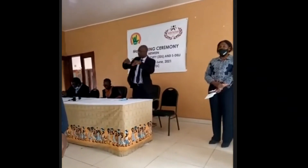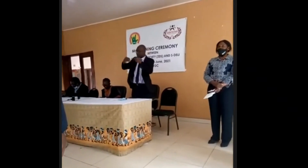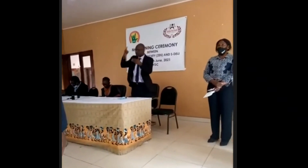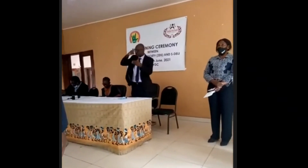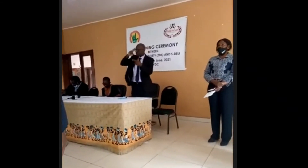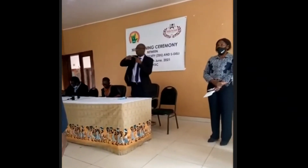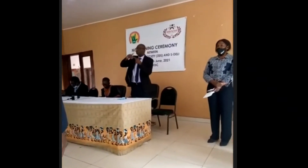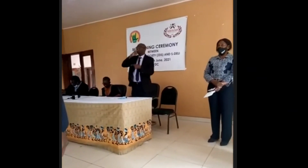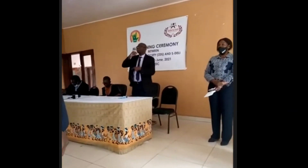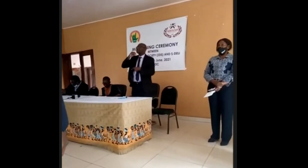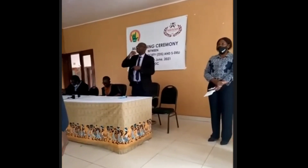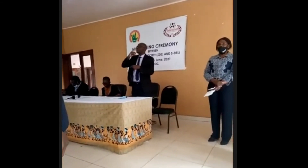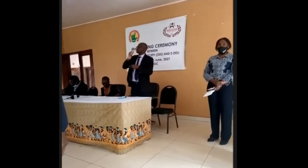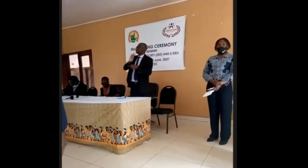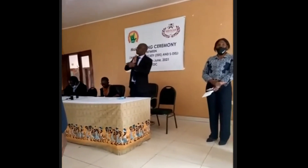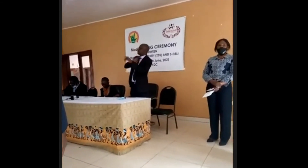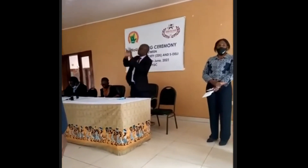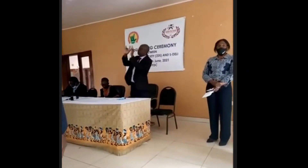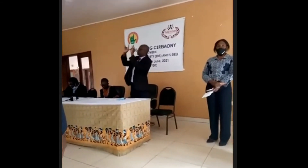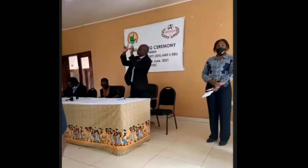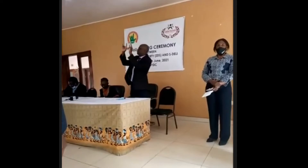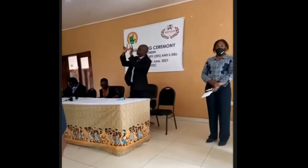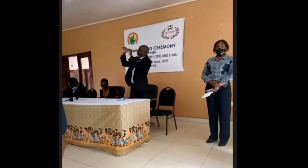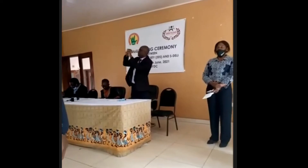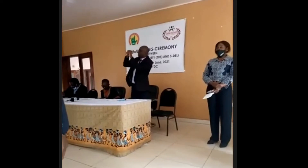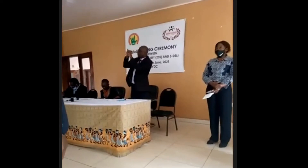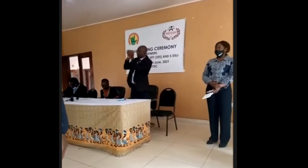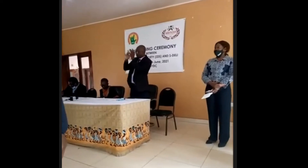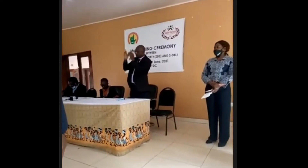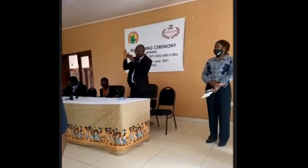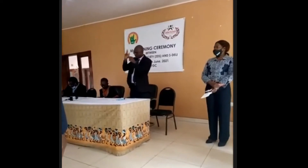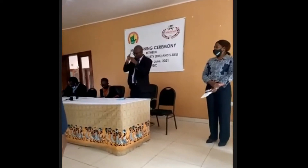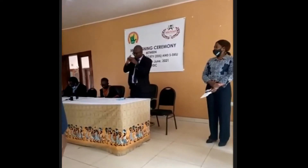Father, we ask for your wisdom,